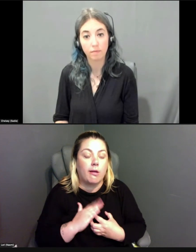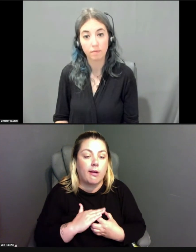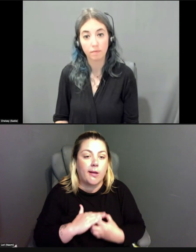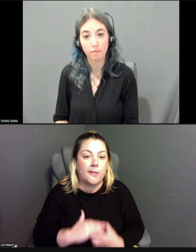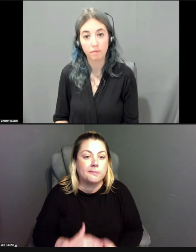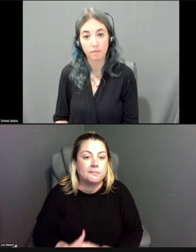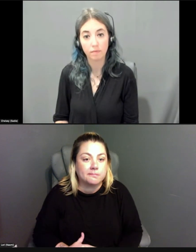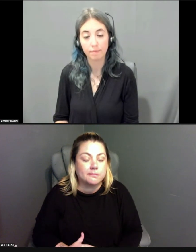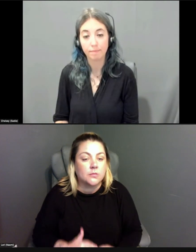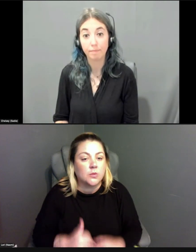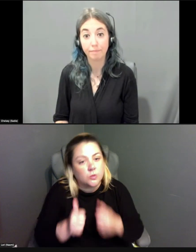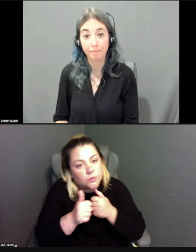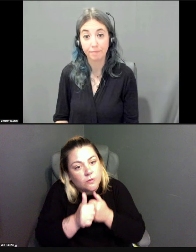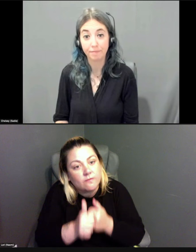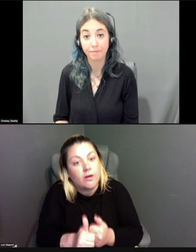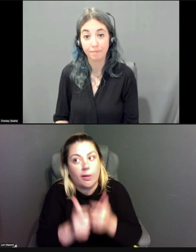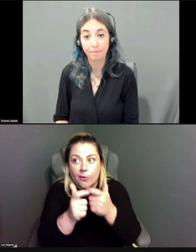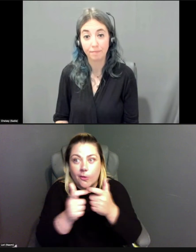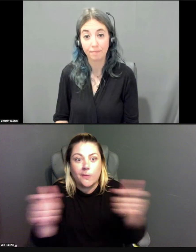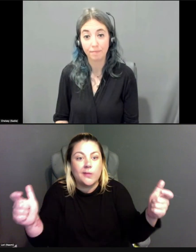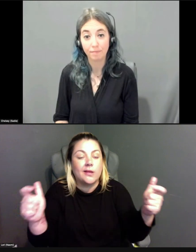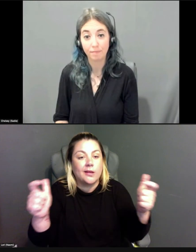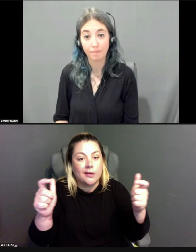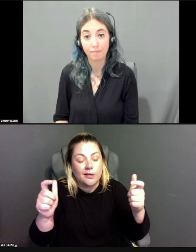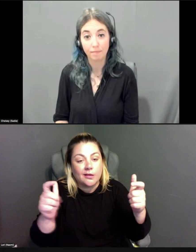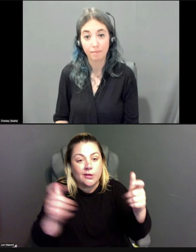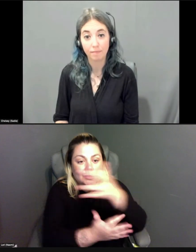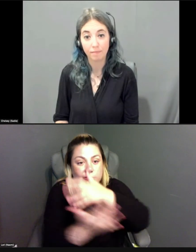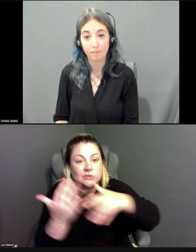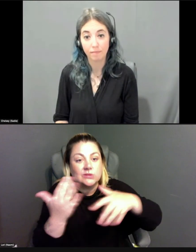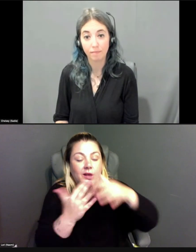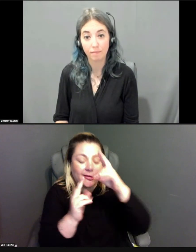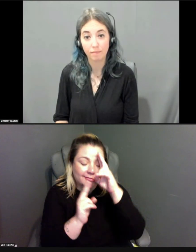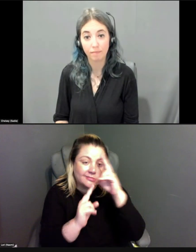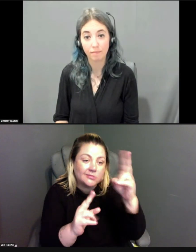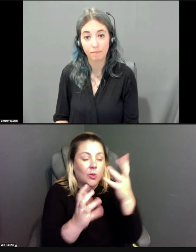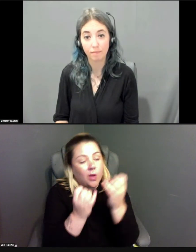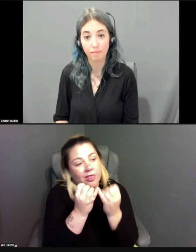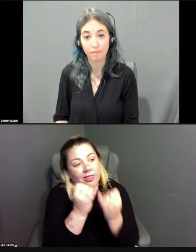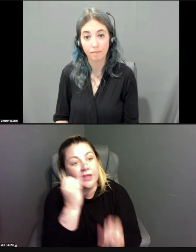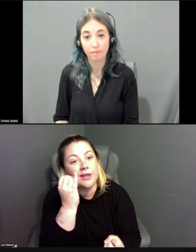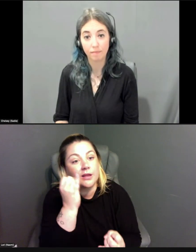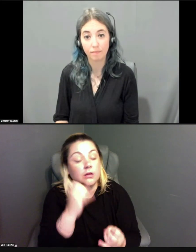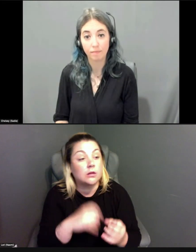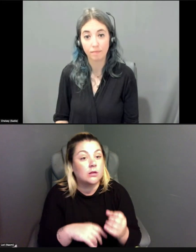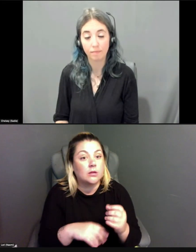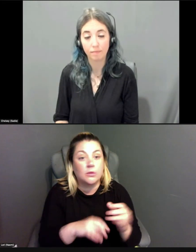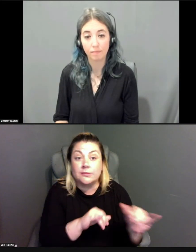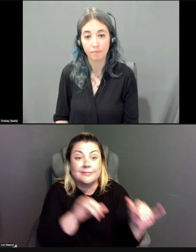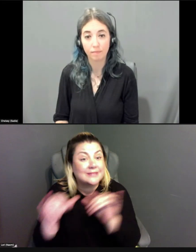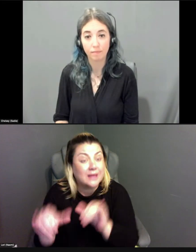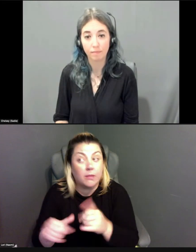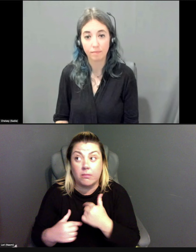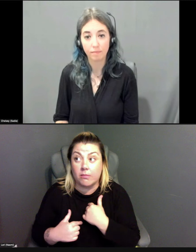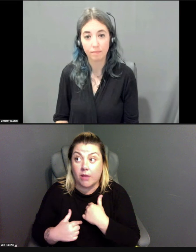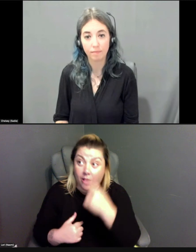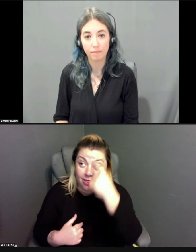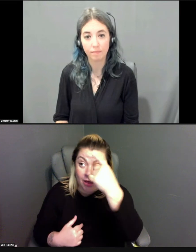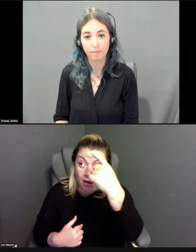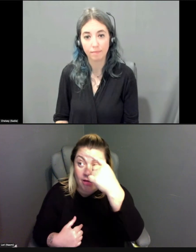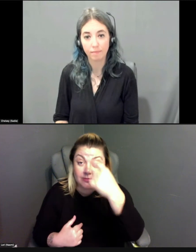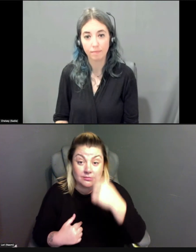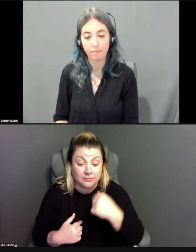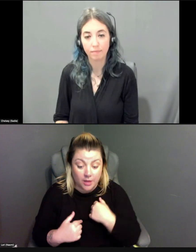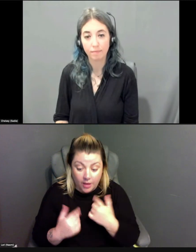these societal ideas of thinness. And that expression of thoughts and feelings and needs end up being like